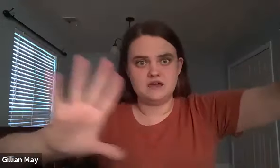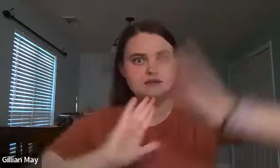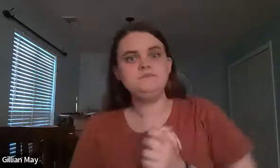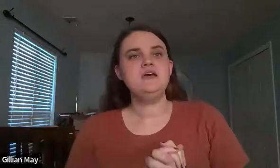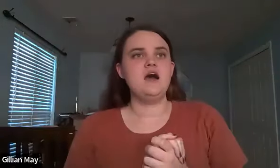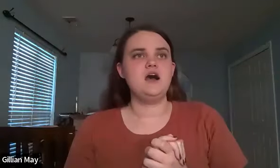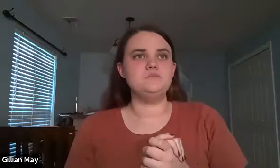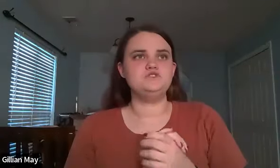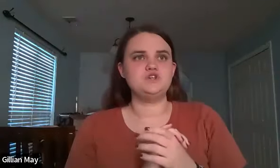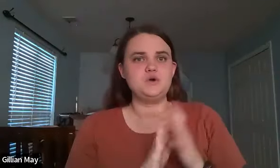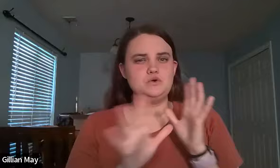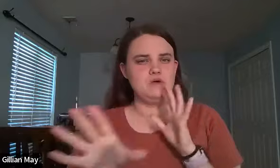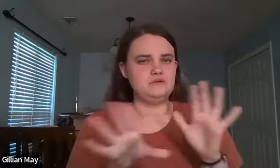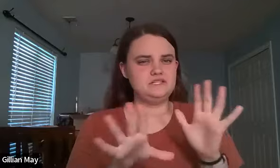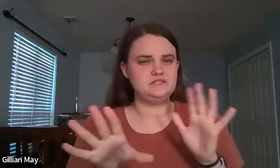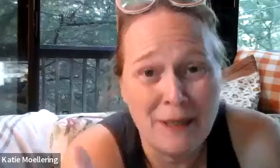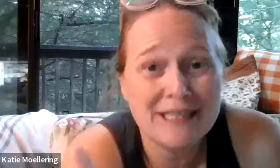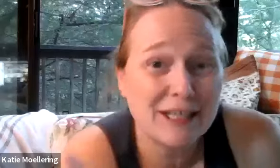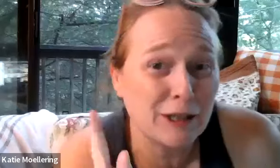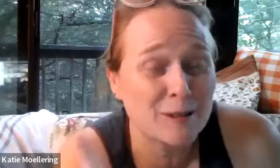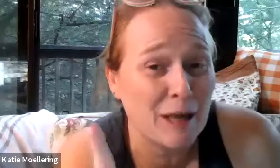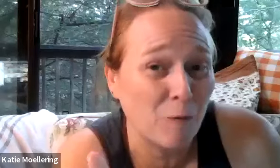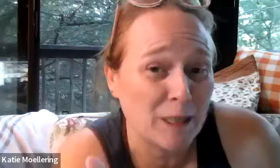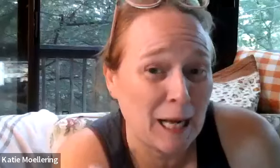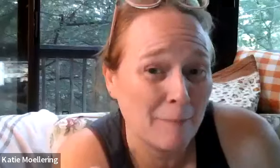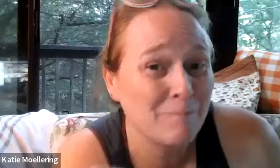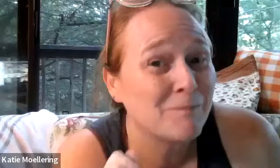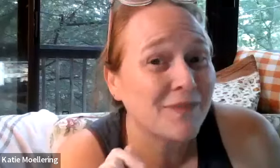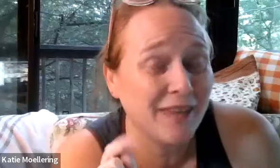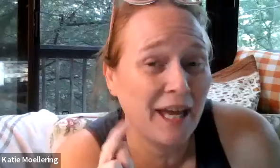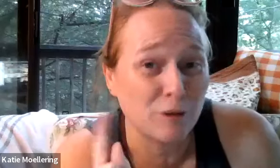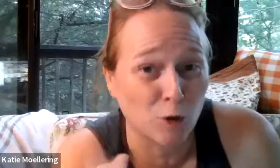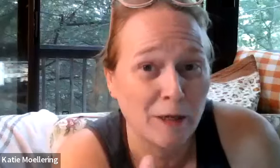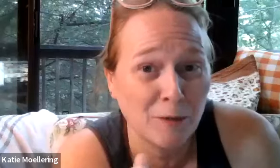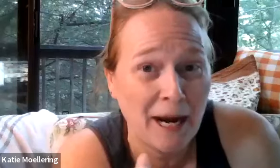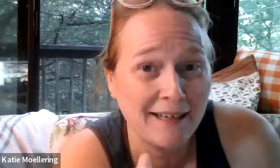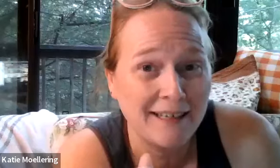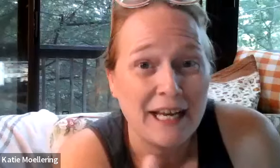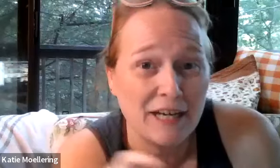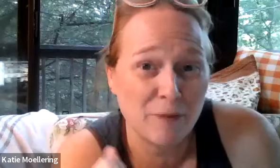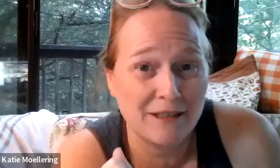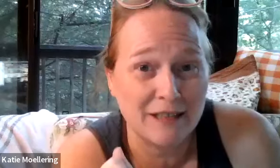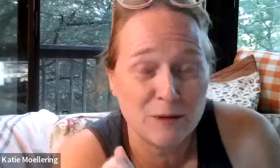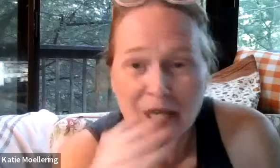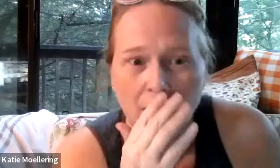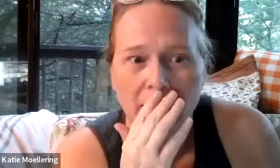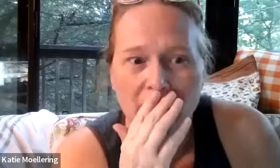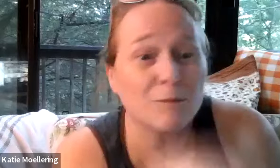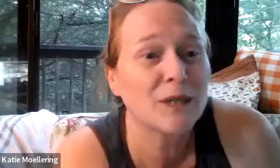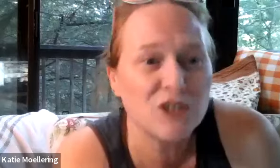outside. I So just want to comment that there was that one time that your doorbell rang and everybody in the class was like, oh my gosh, because